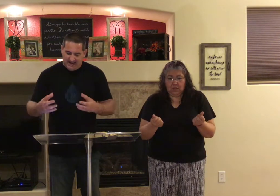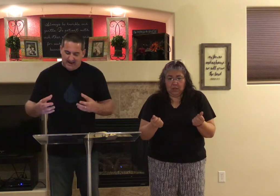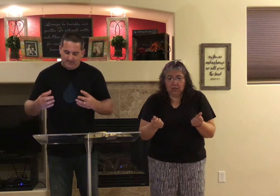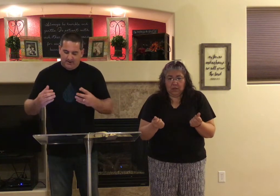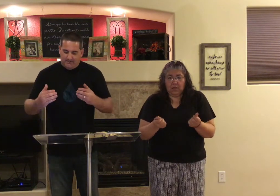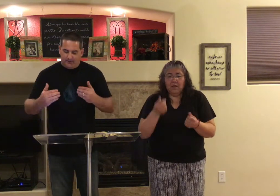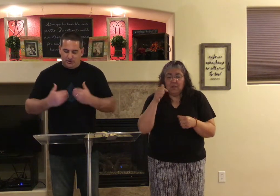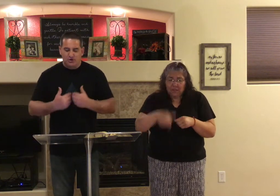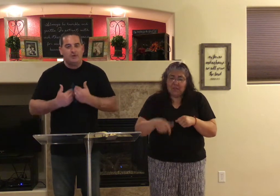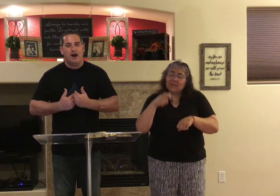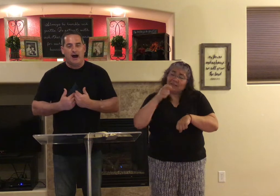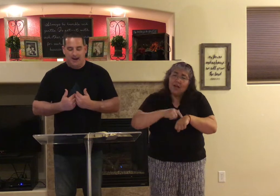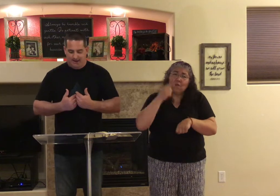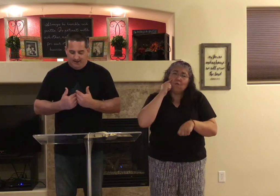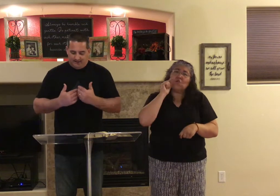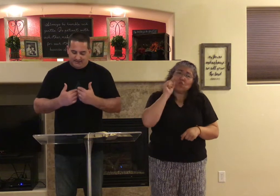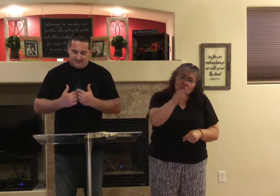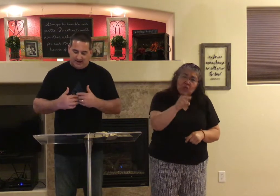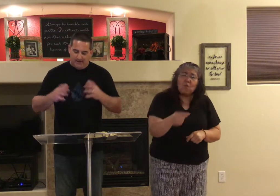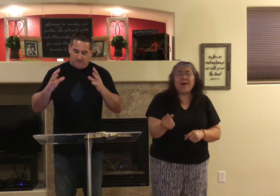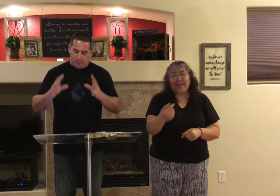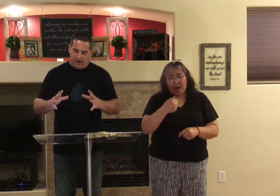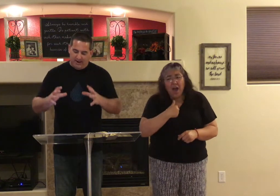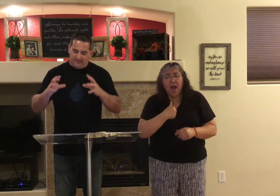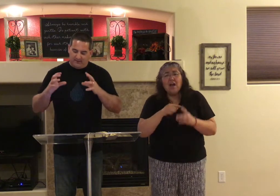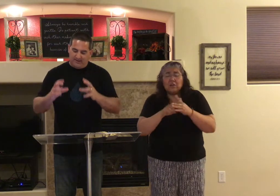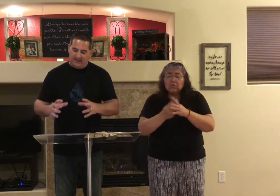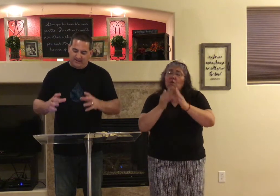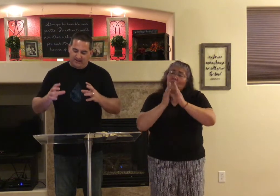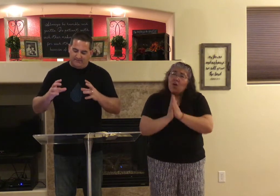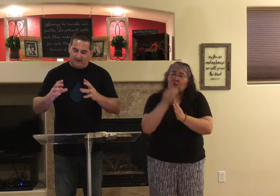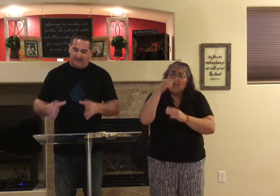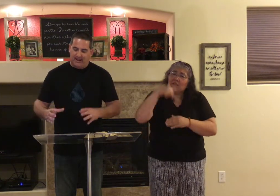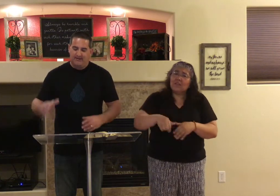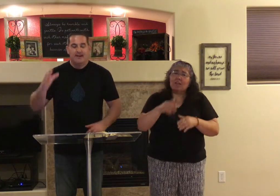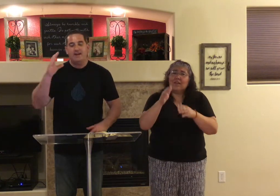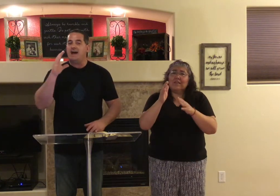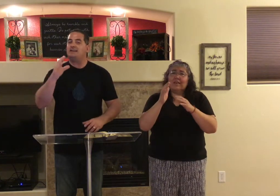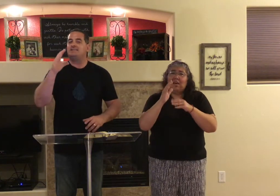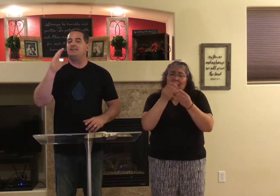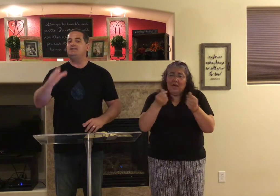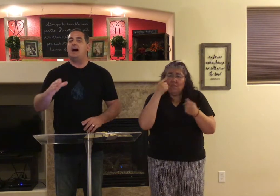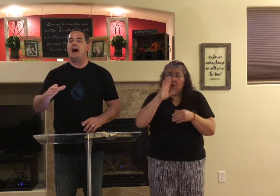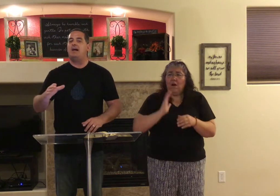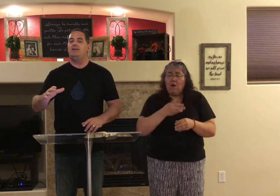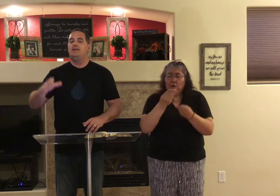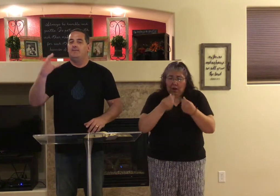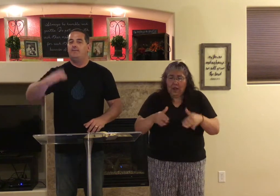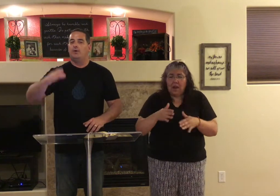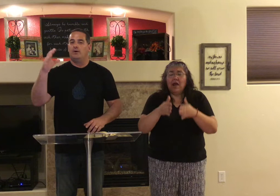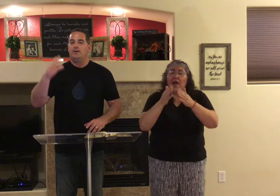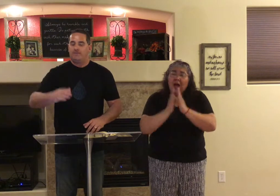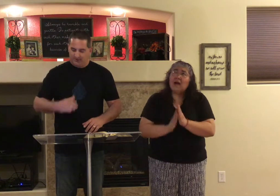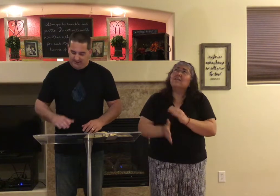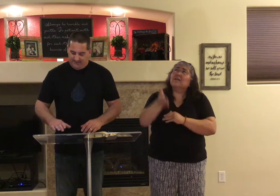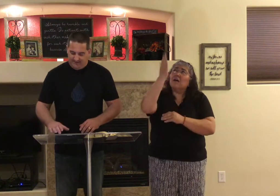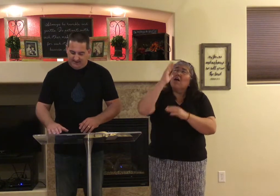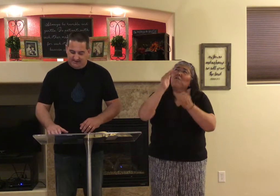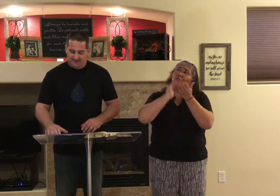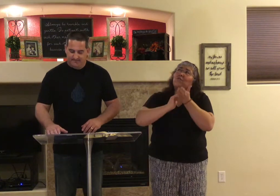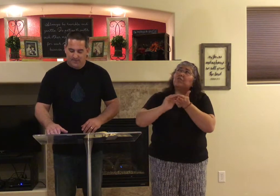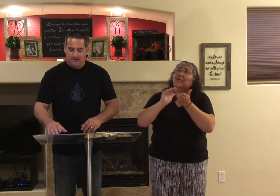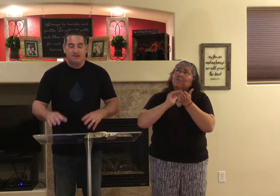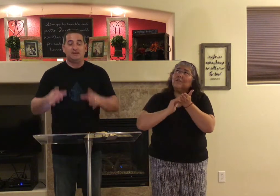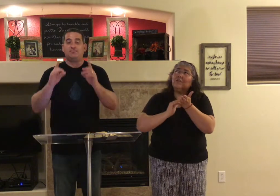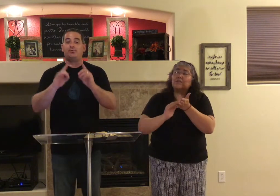it's time for you and I to start praying for the healing of our land and asking God for